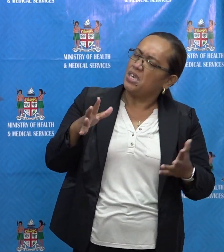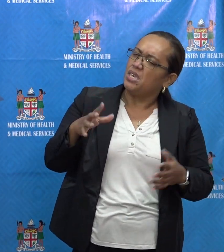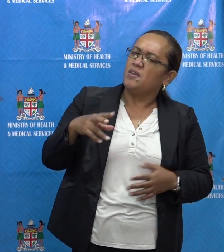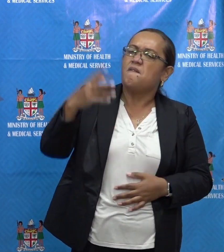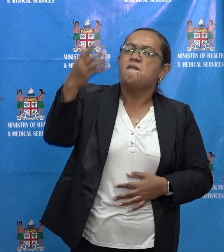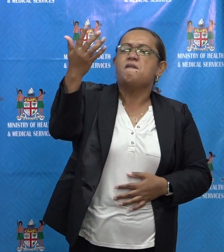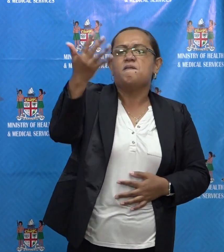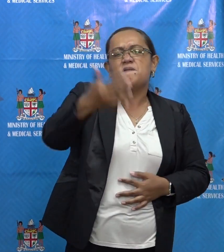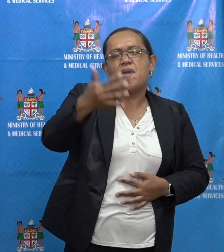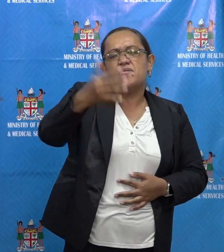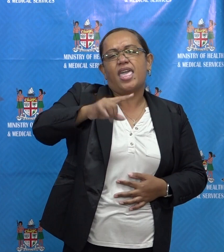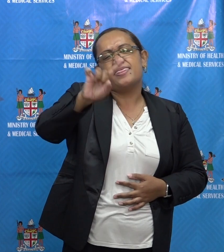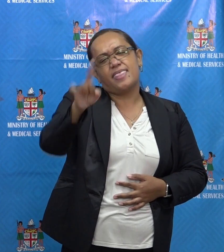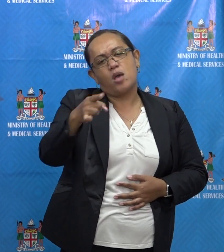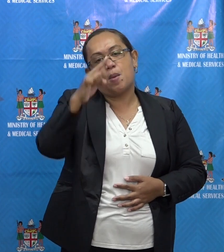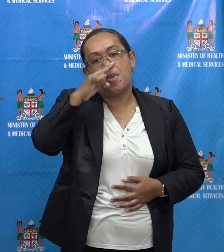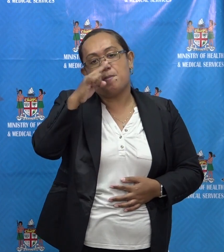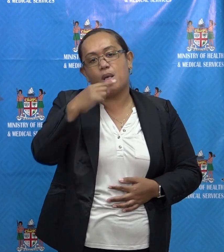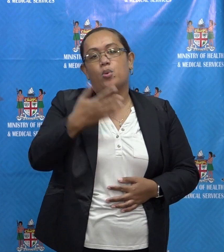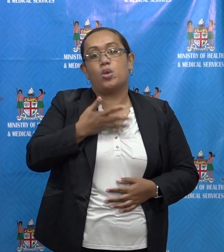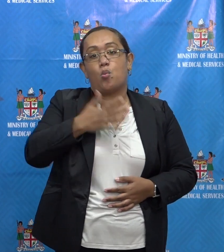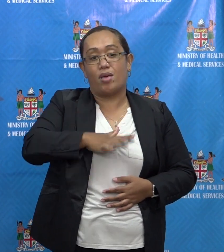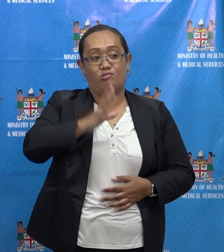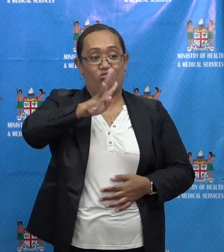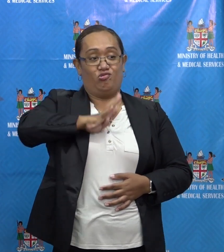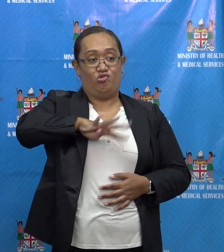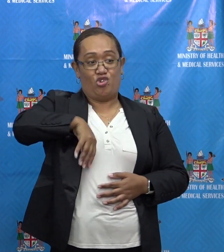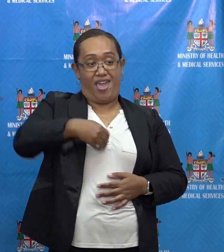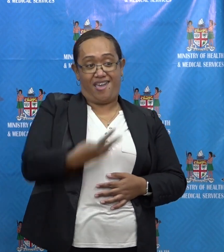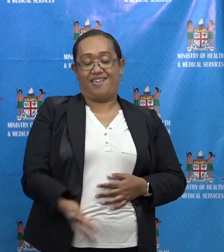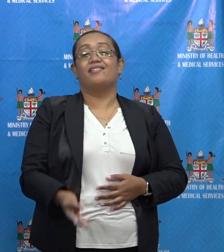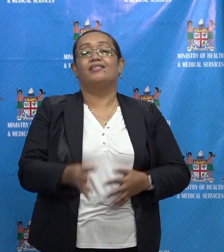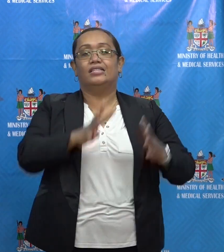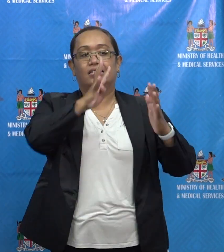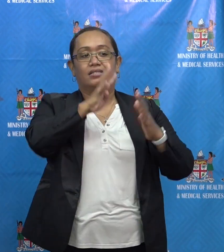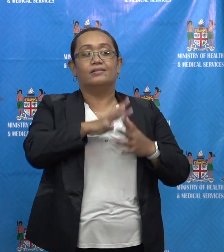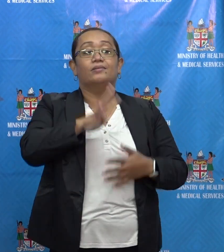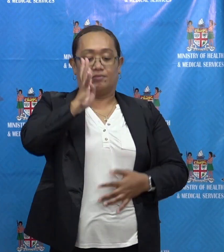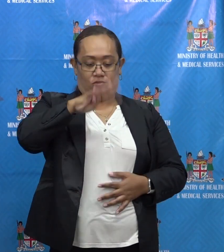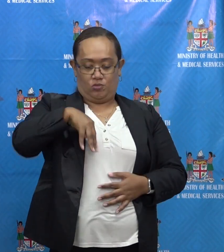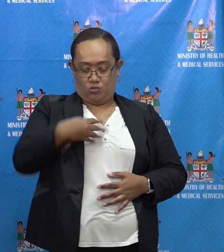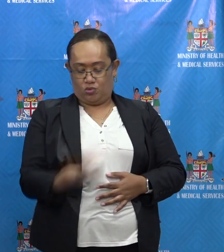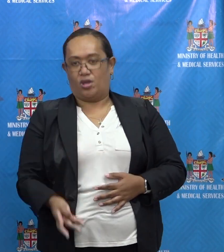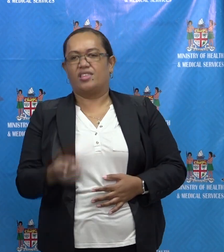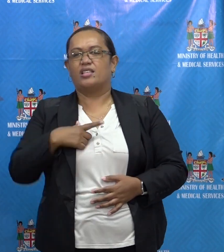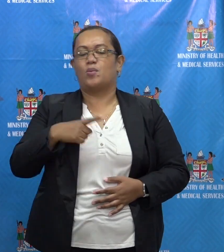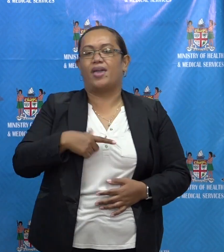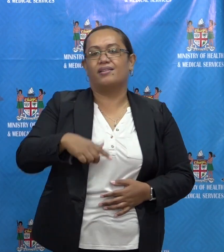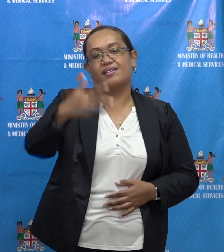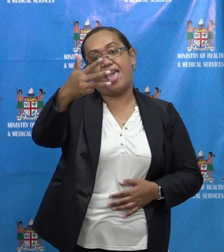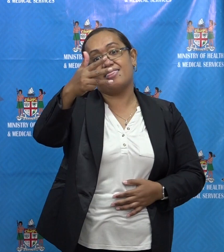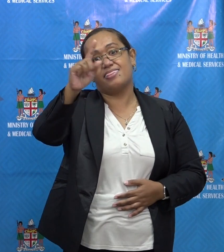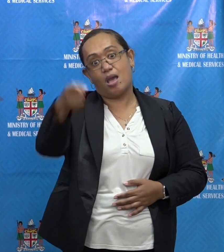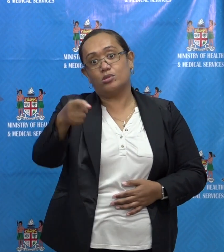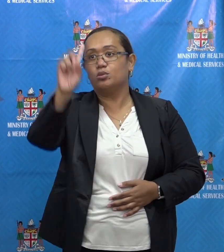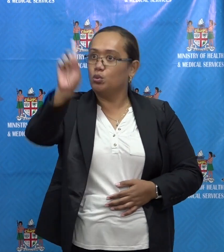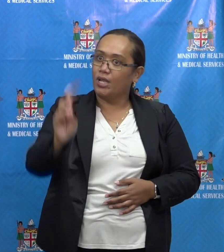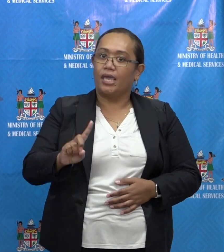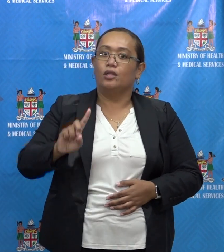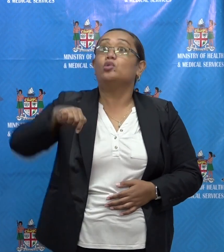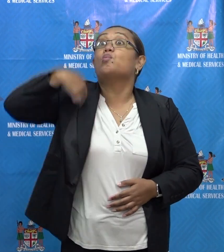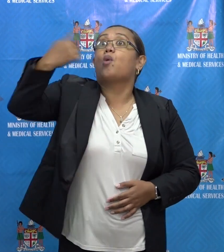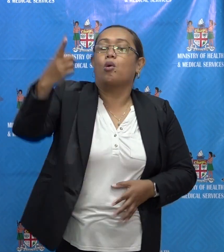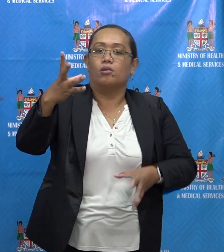15,000 persons. And we are hoping that if we can get close to 9,000 today, then it will be easier to mop up